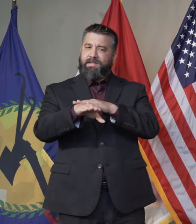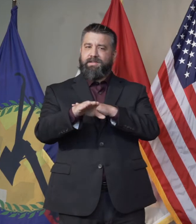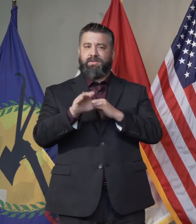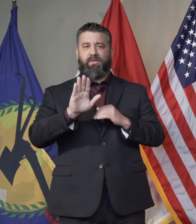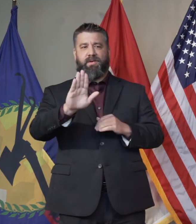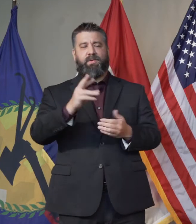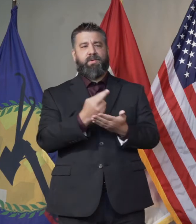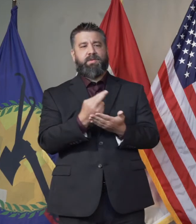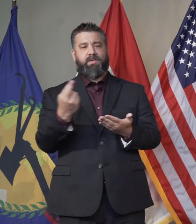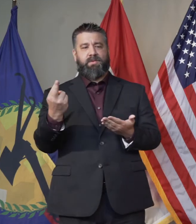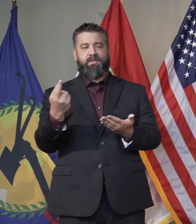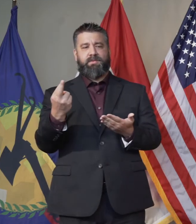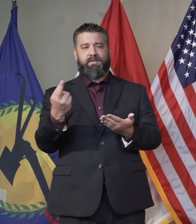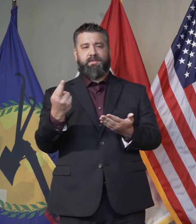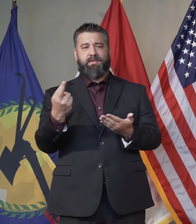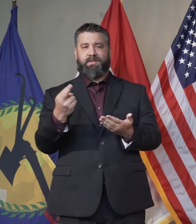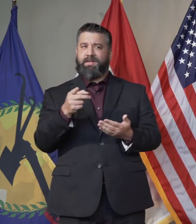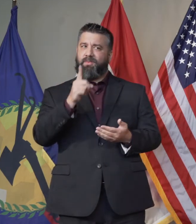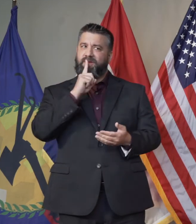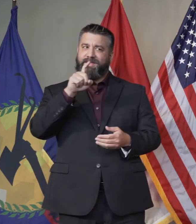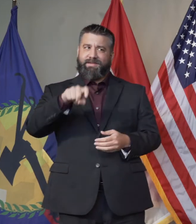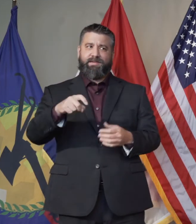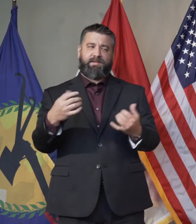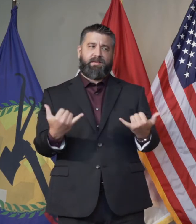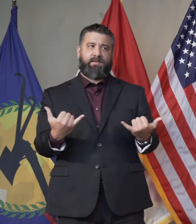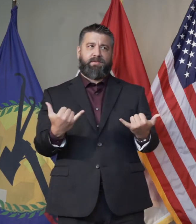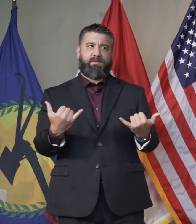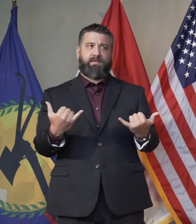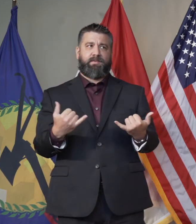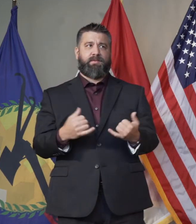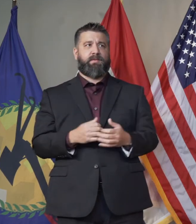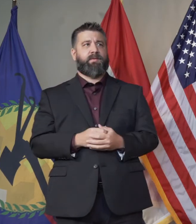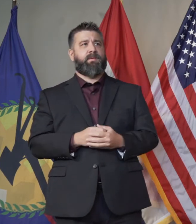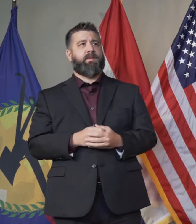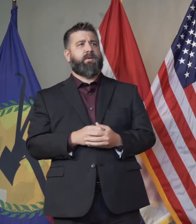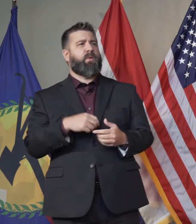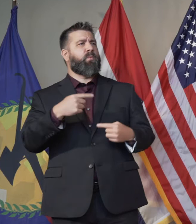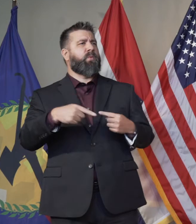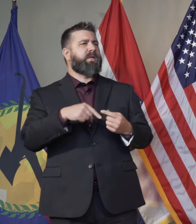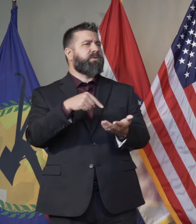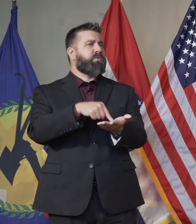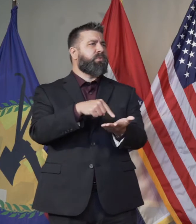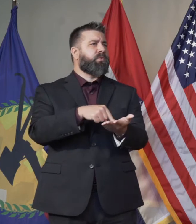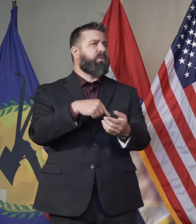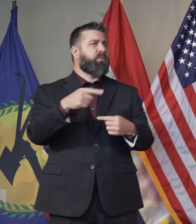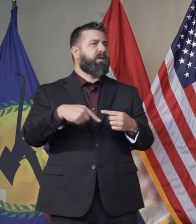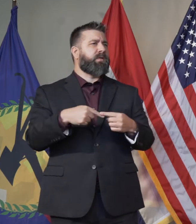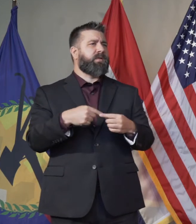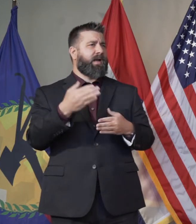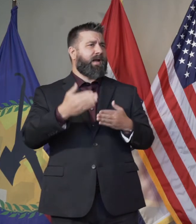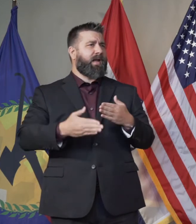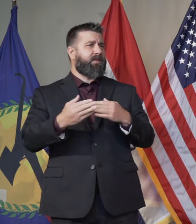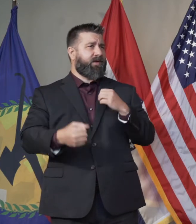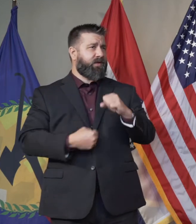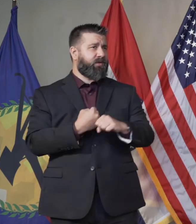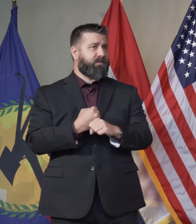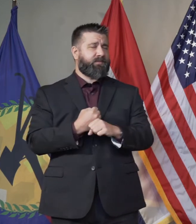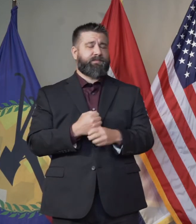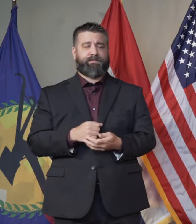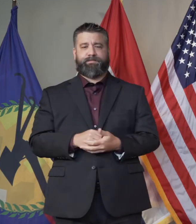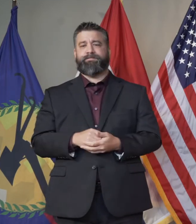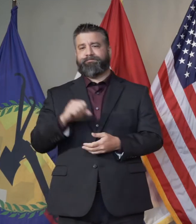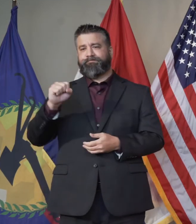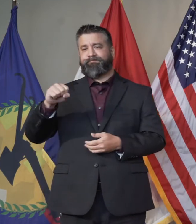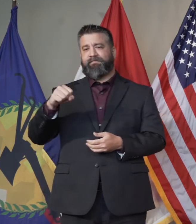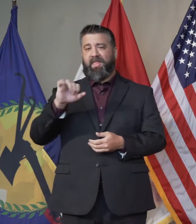they need at a time when they need it more than ever. And is that deadline the end of this calendar year? As to when Yeah, those funds have